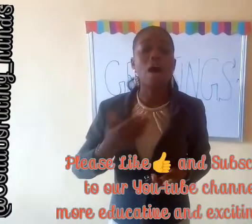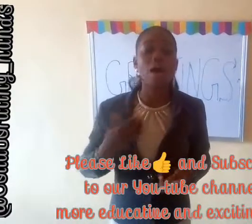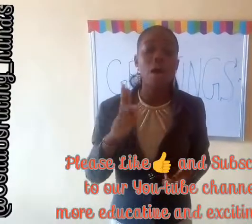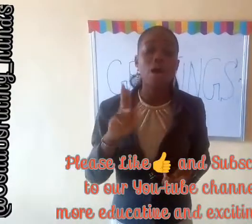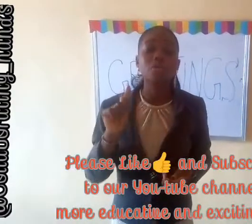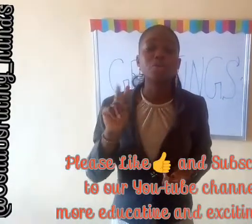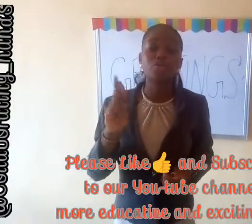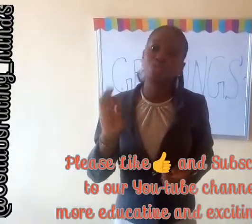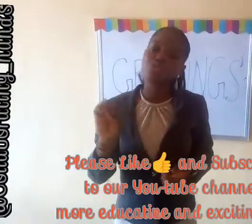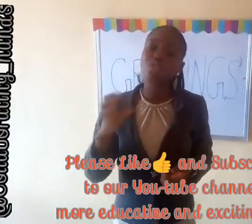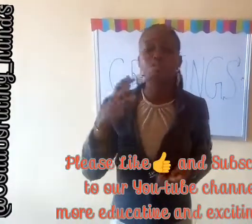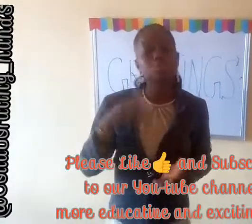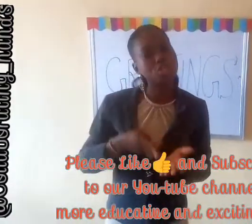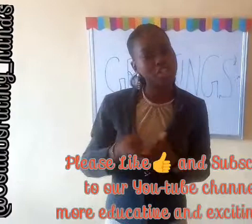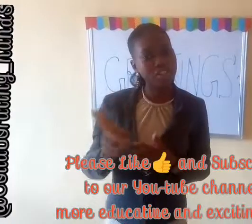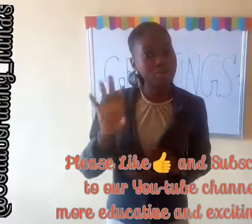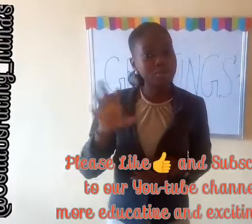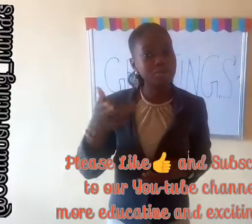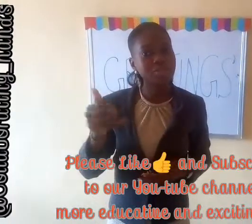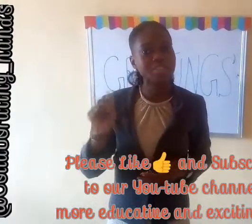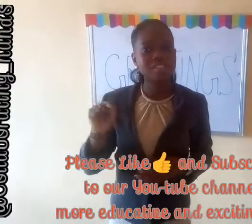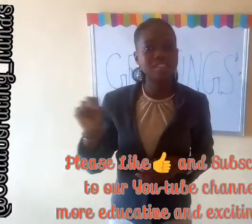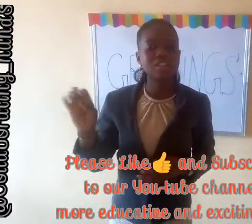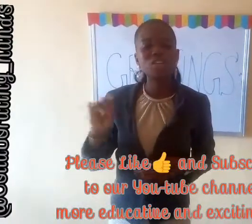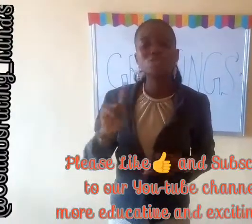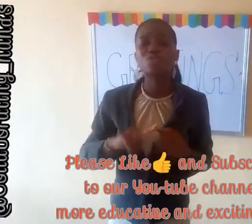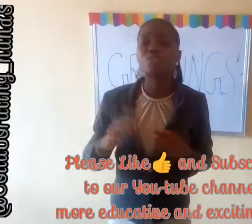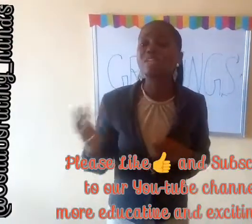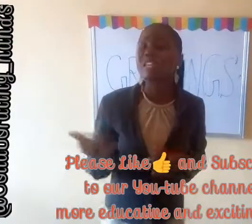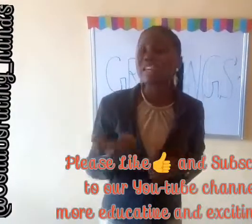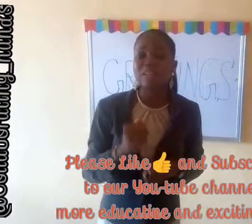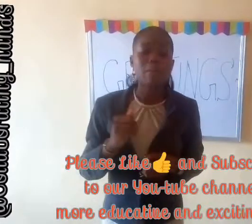our YouTube channel to get